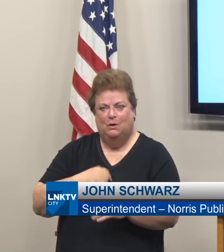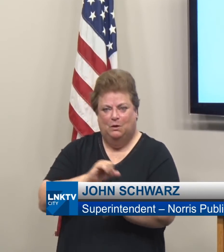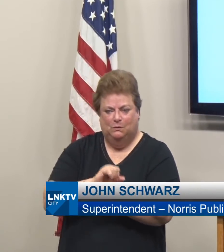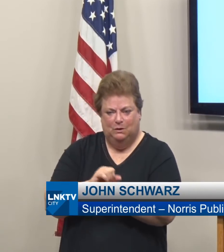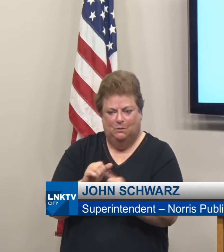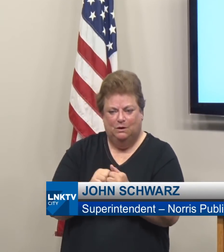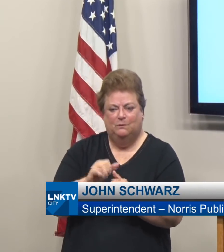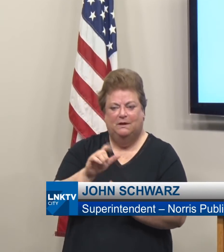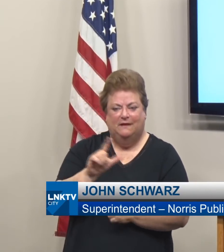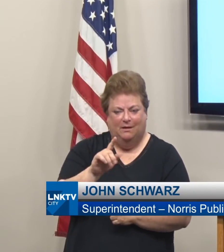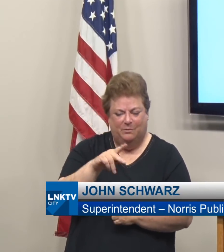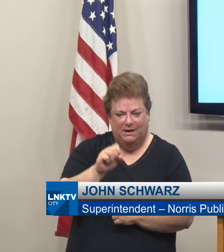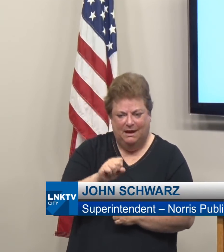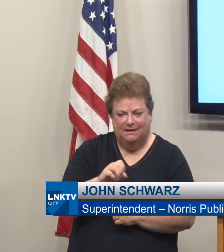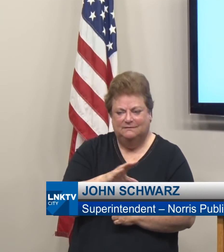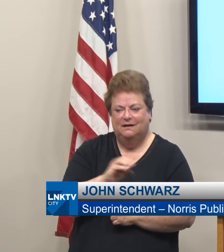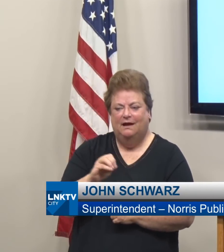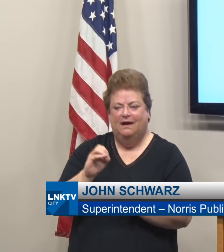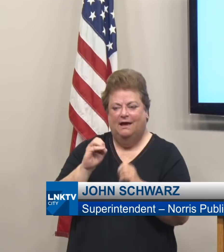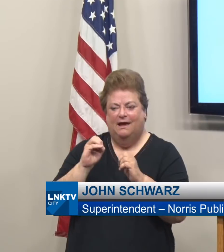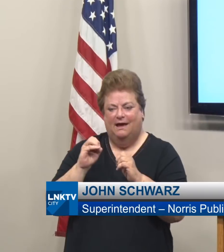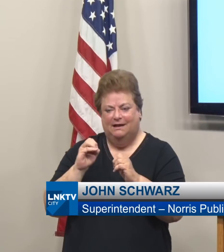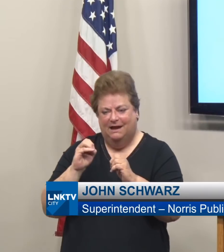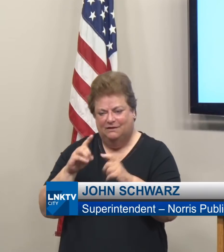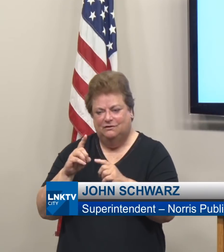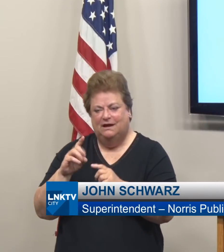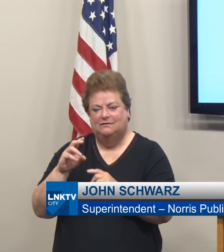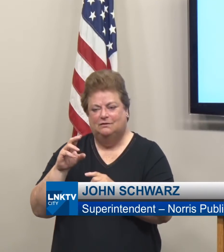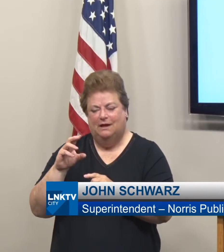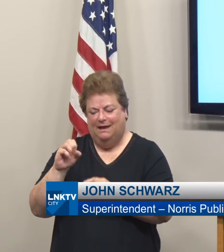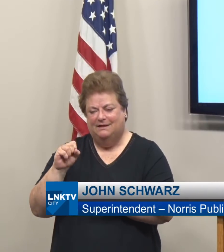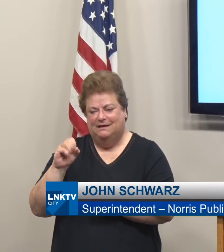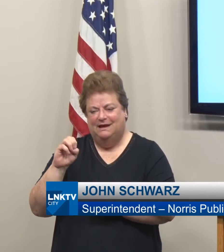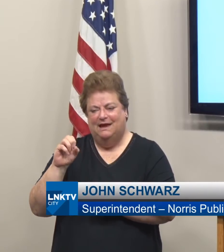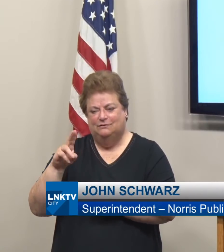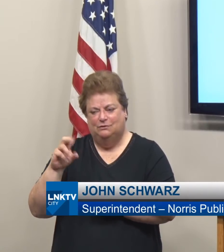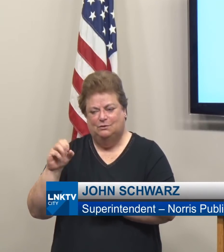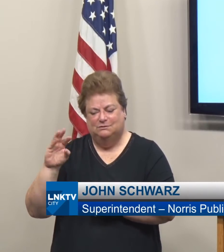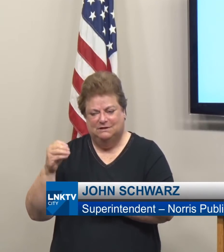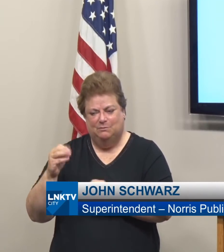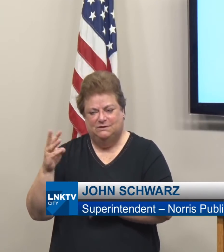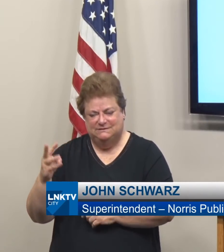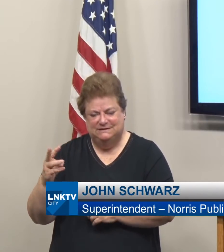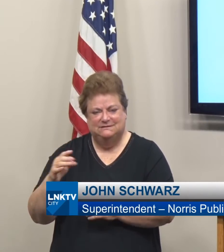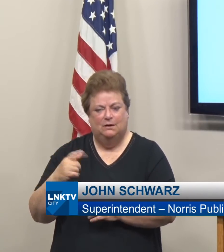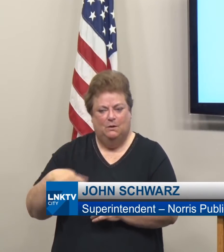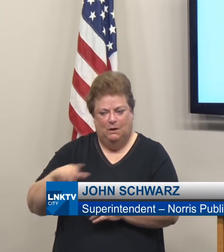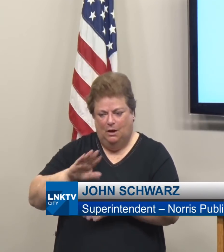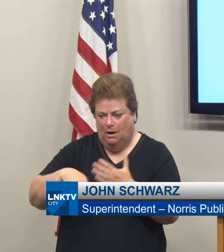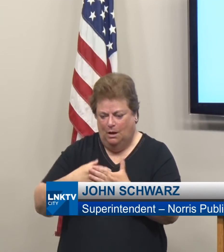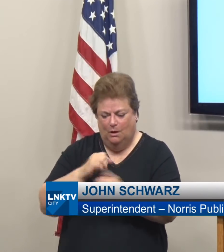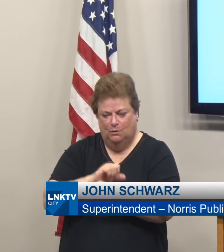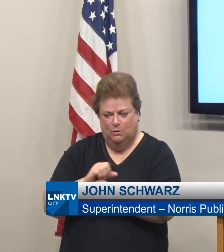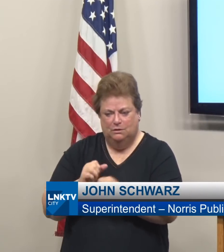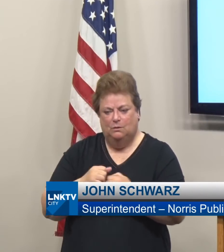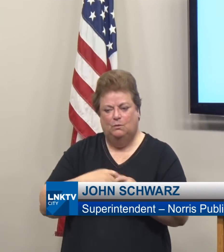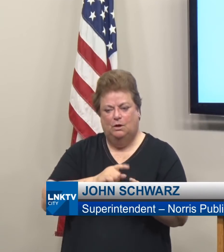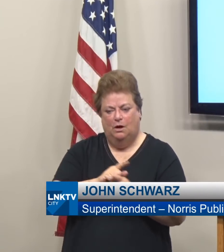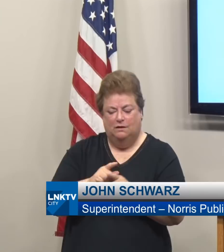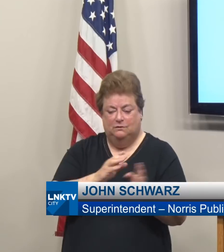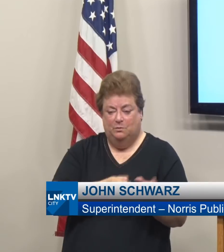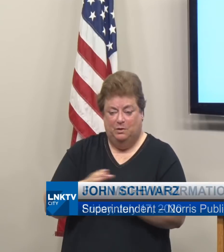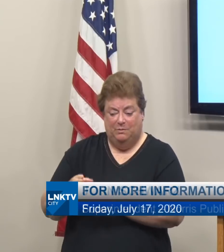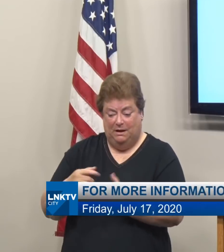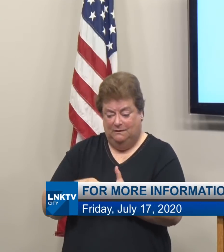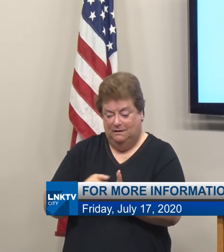his team, members of Educational Service Unit 6 and other schools with which we're associated. We are also prepared this